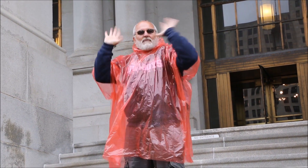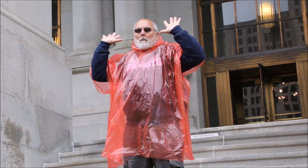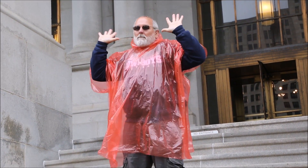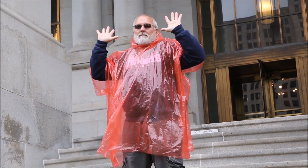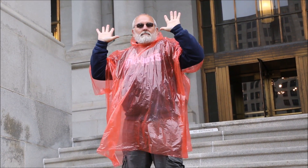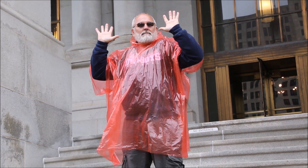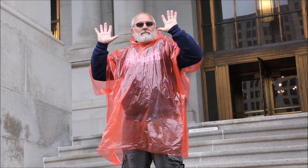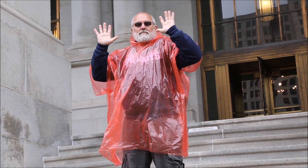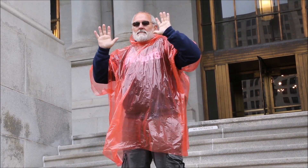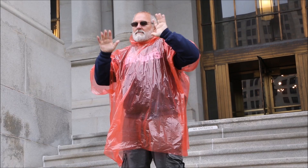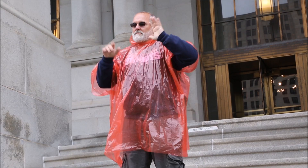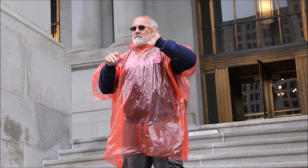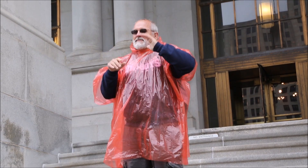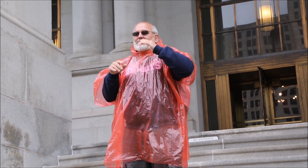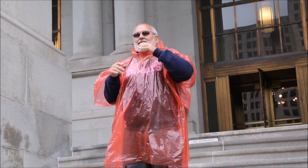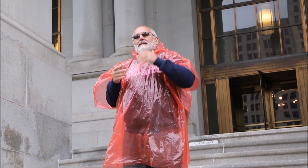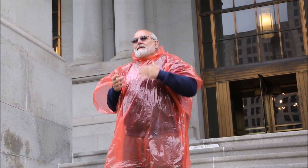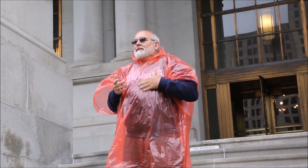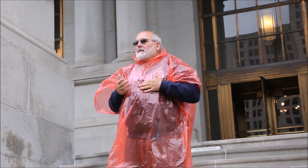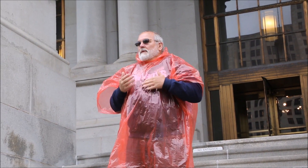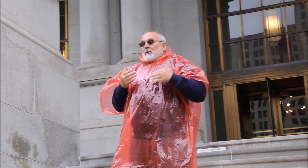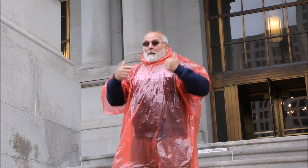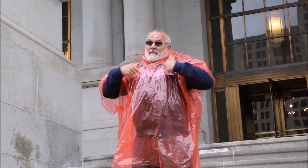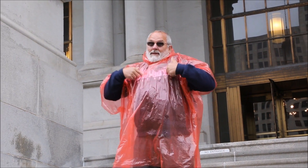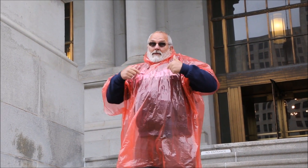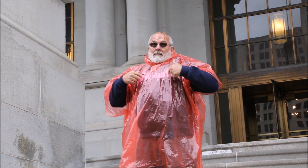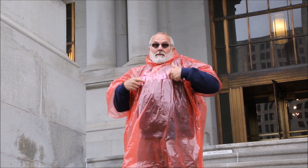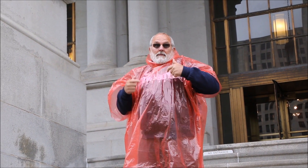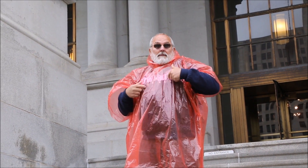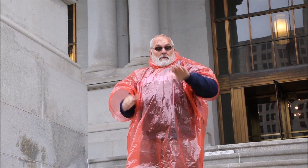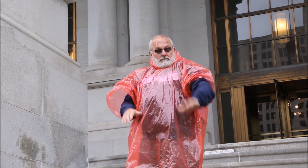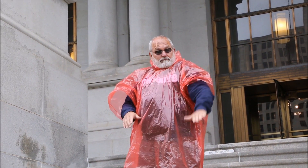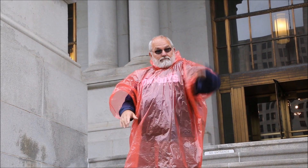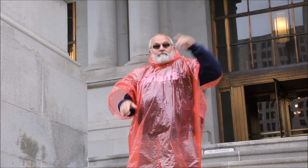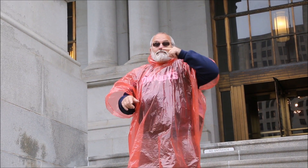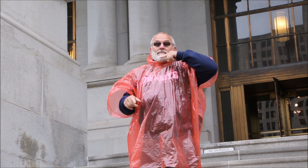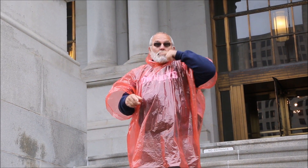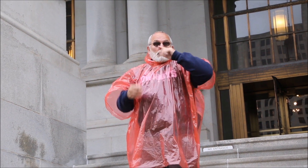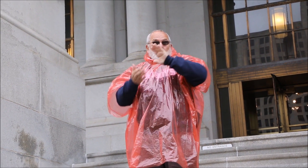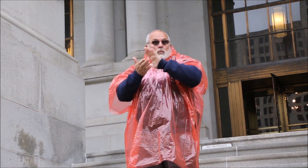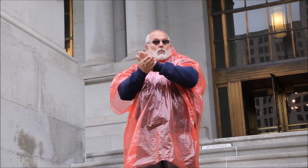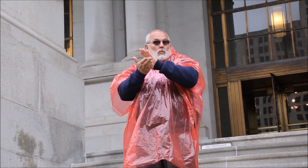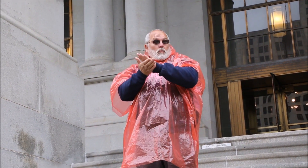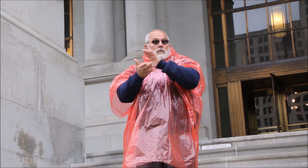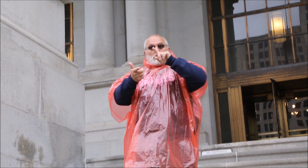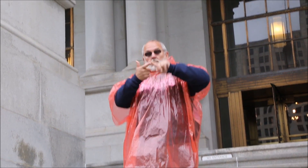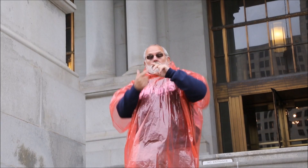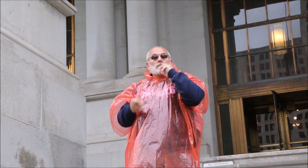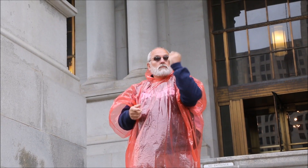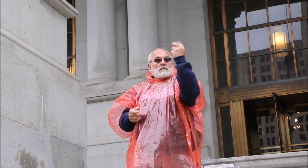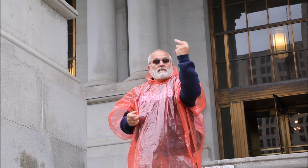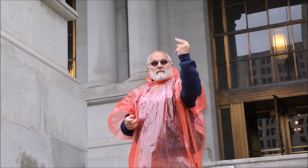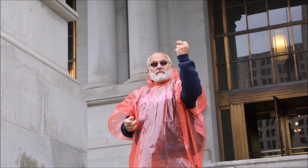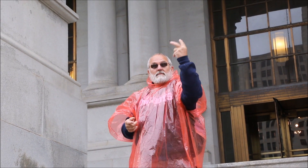people have rights. And it has taken a very long time. And do things pass